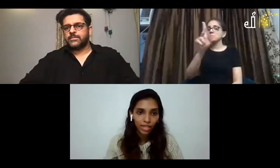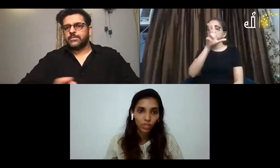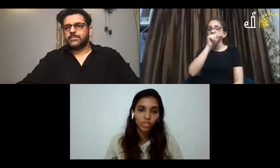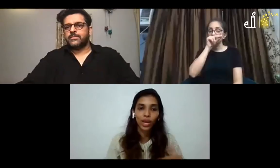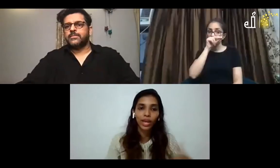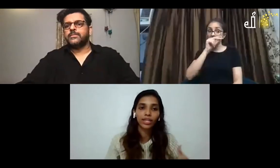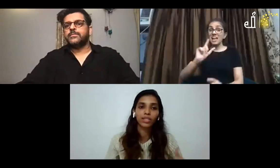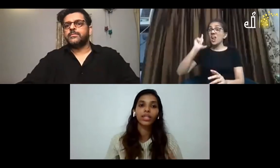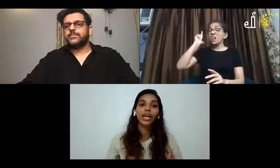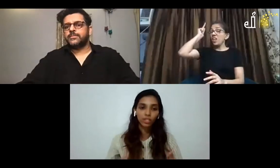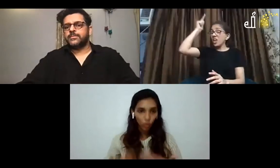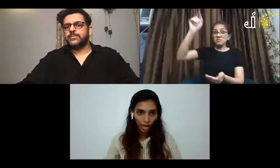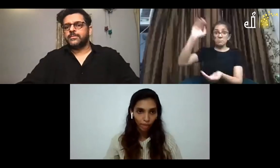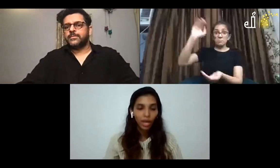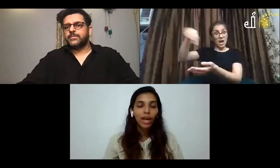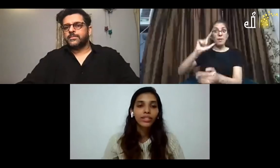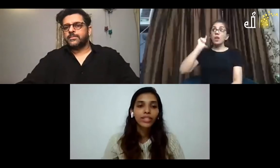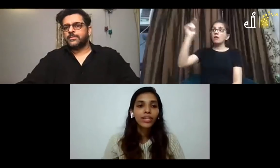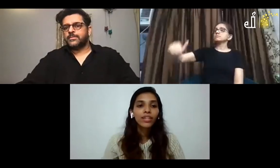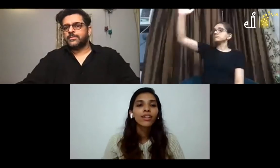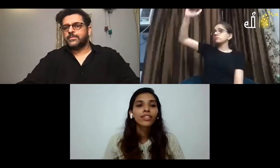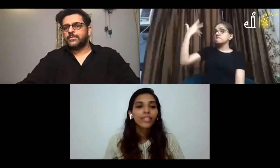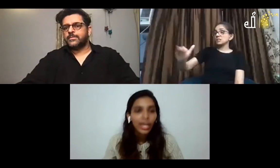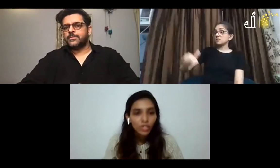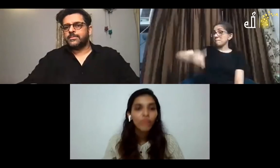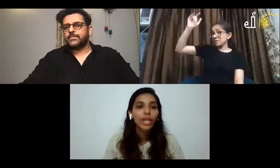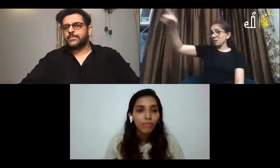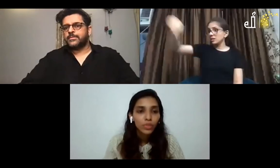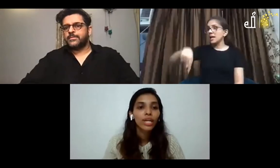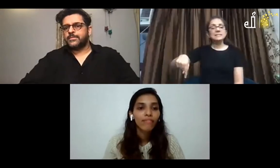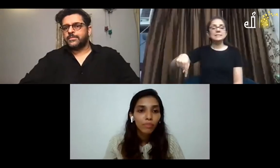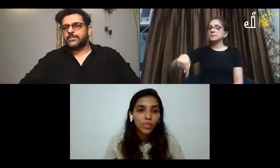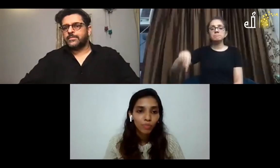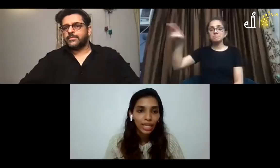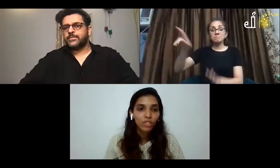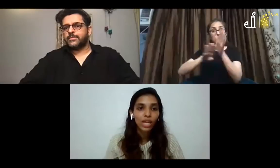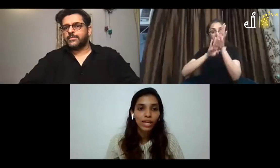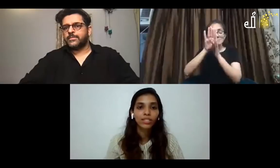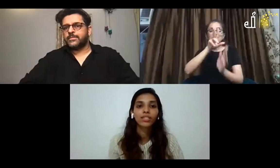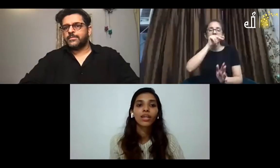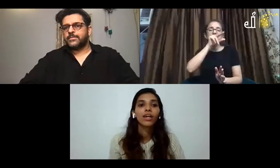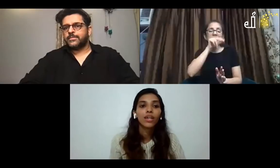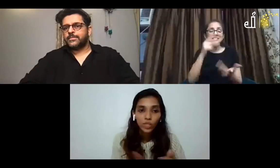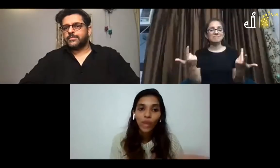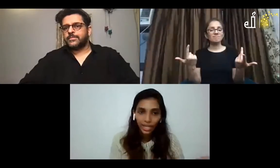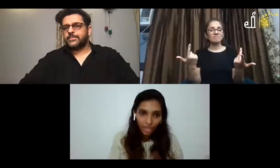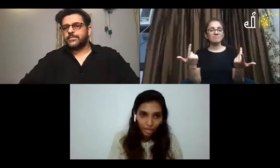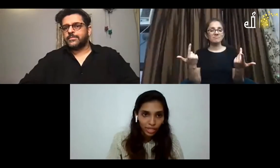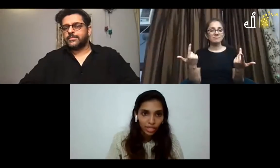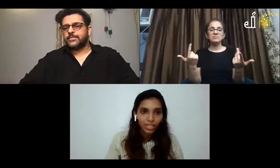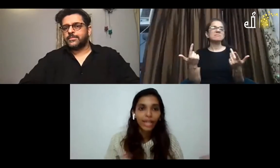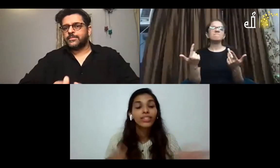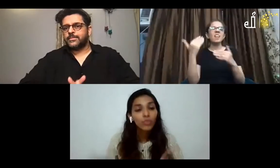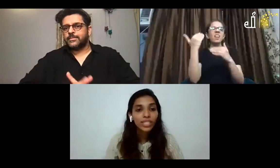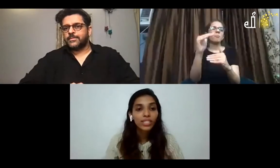later stages where like he has grown up, then the chances of him to develop speech as is very